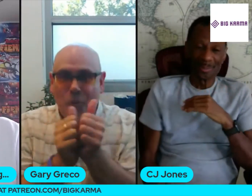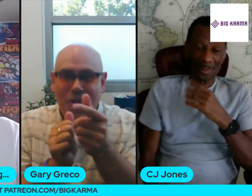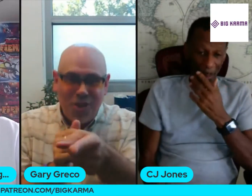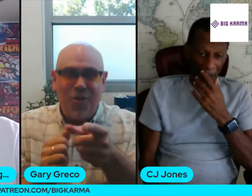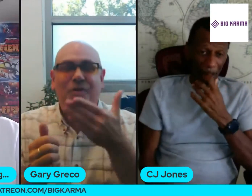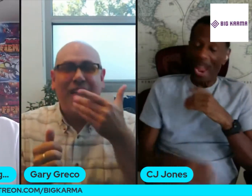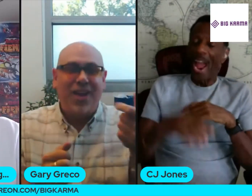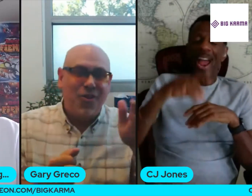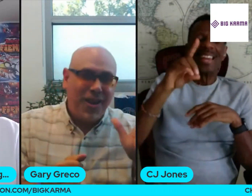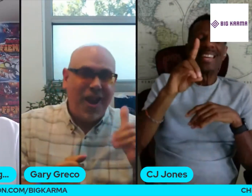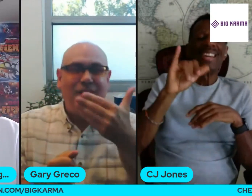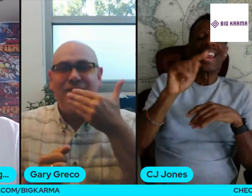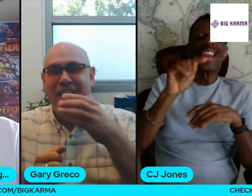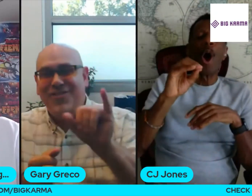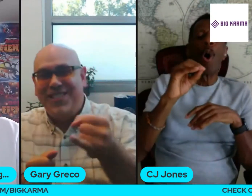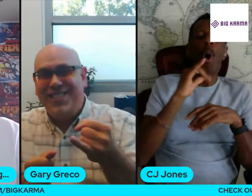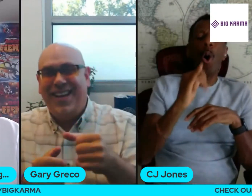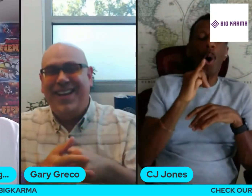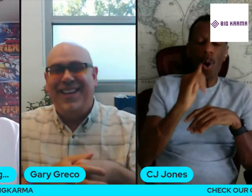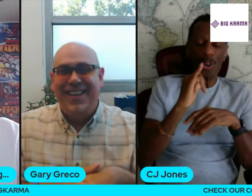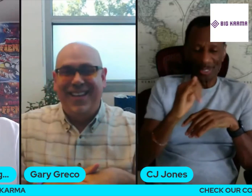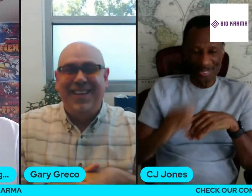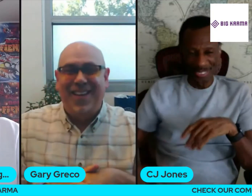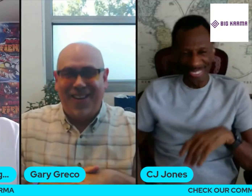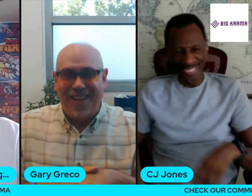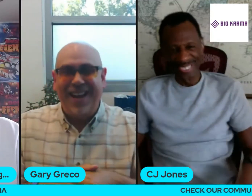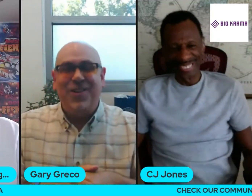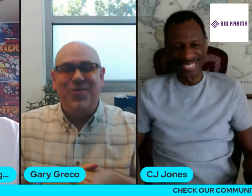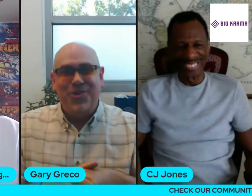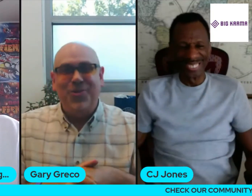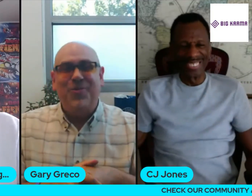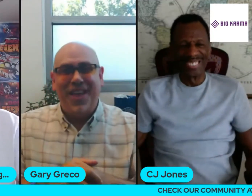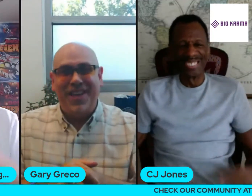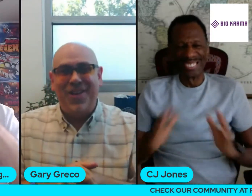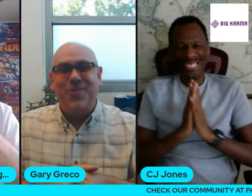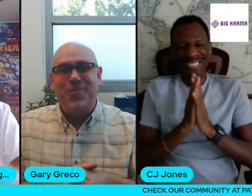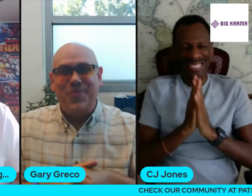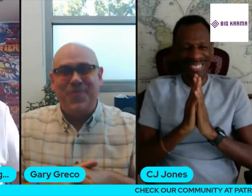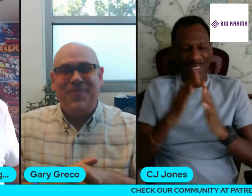CJ. Have a fantastic day. All right. You too. Thank you.